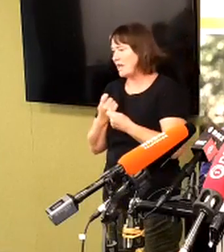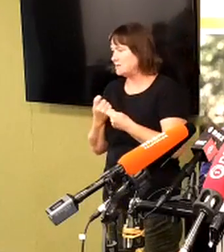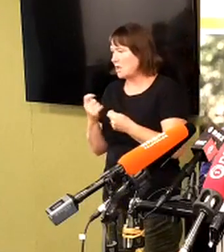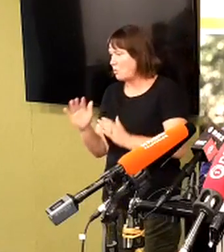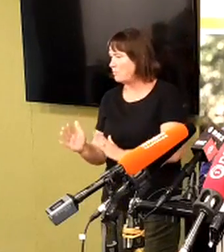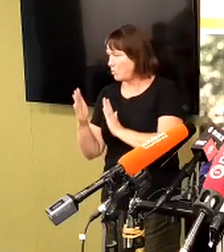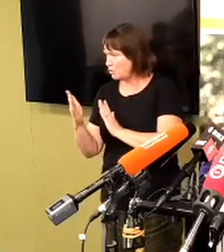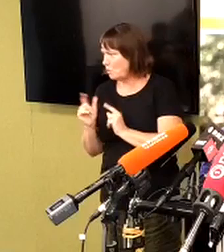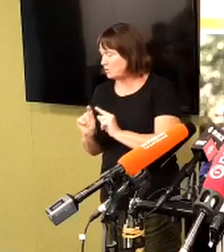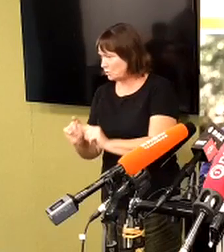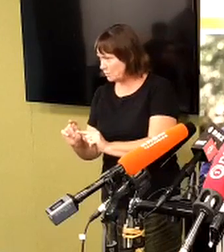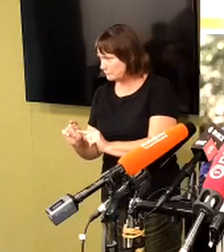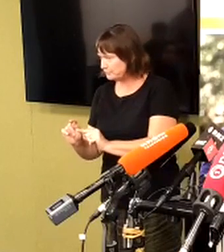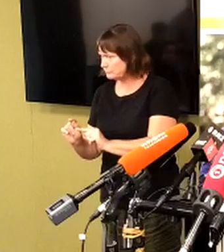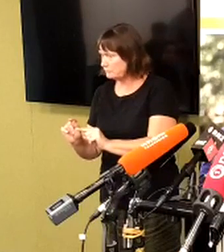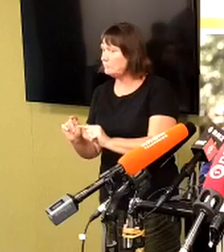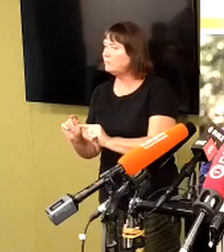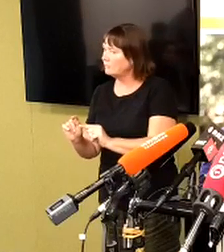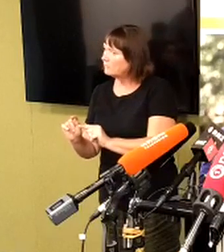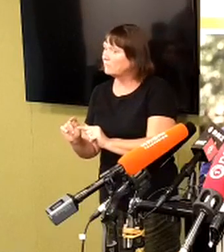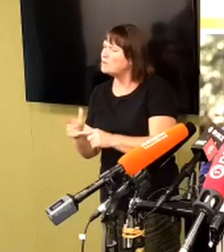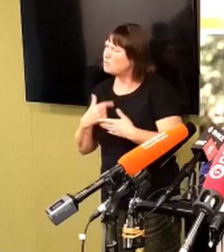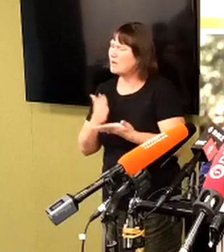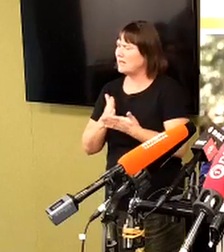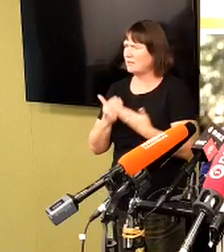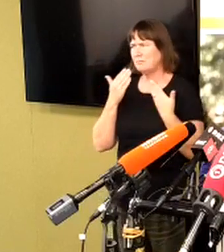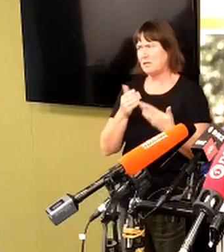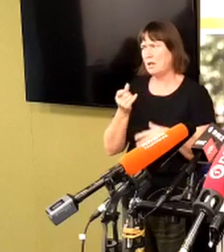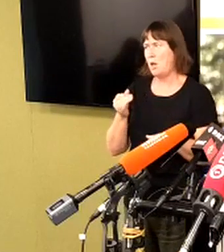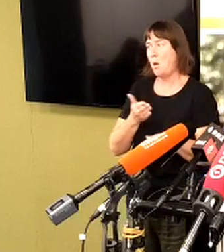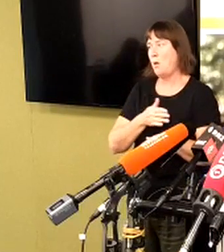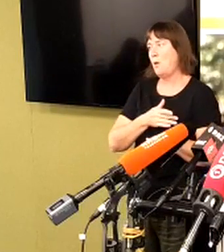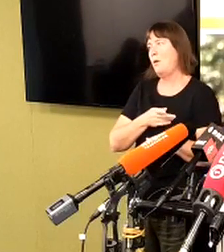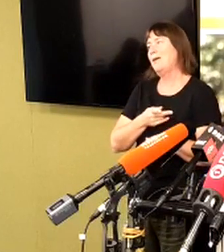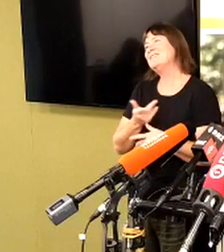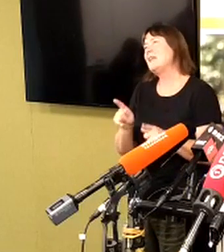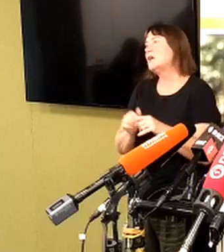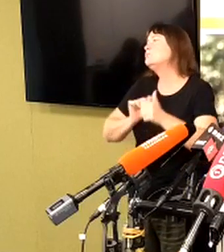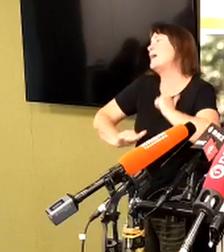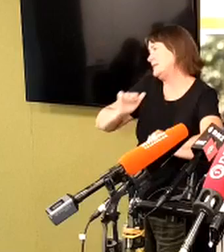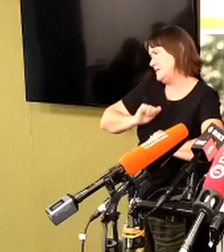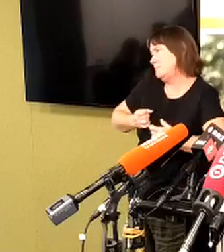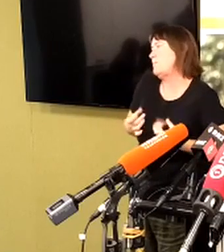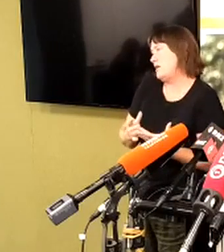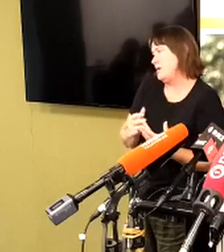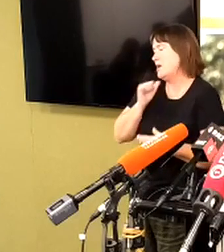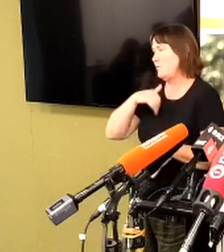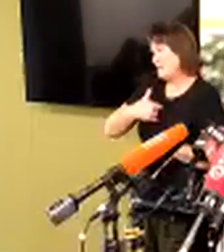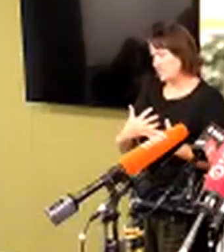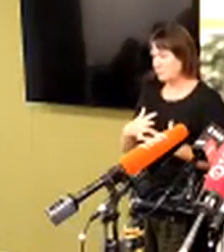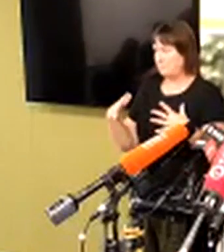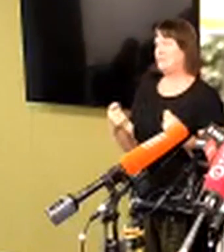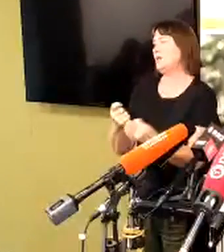And I just commend both private and public sector organisations that are doing that and rehearsing it at the moment. Is the ministry